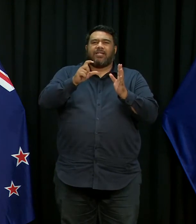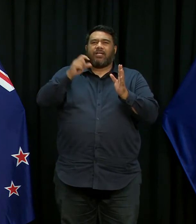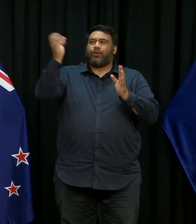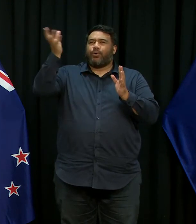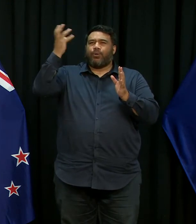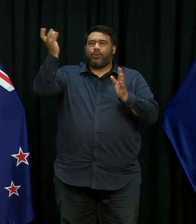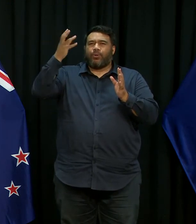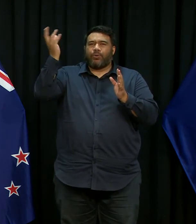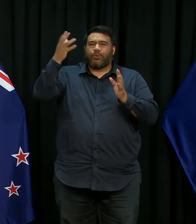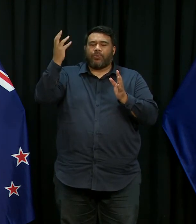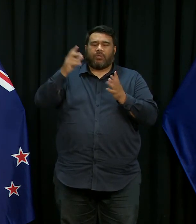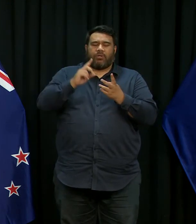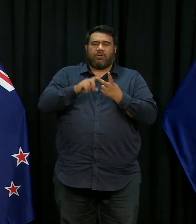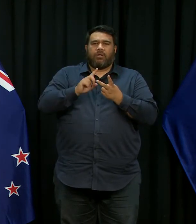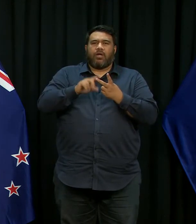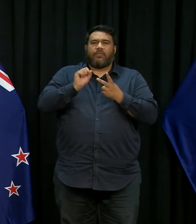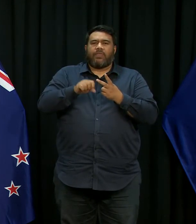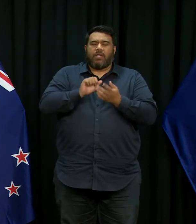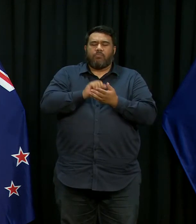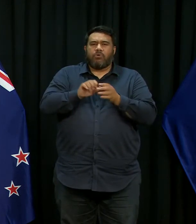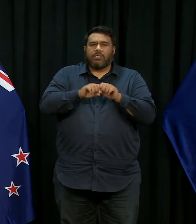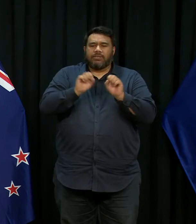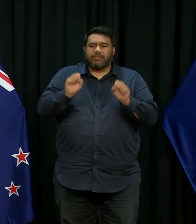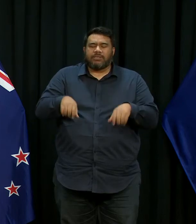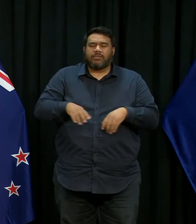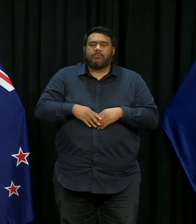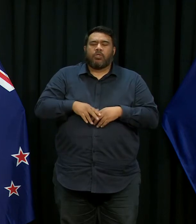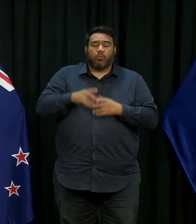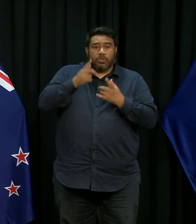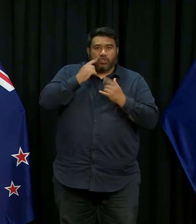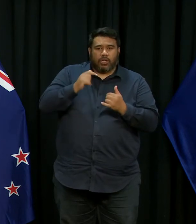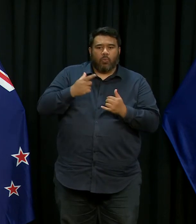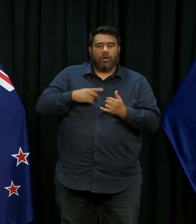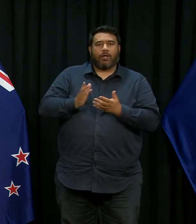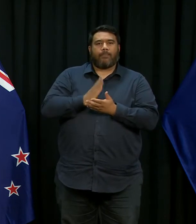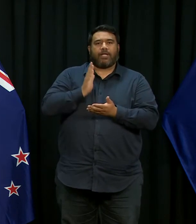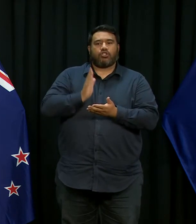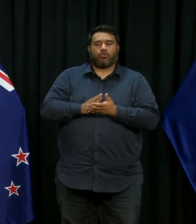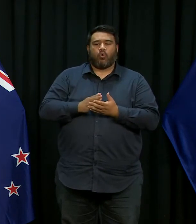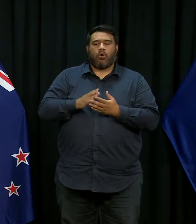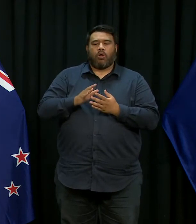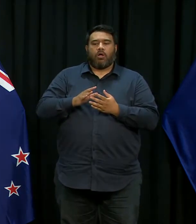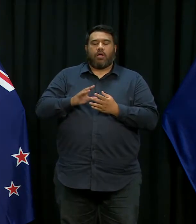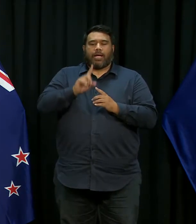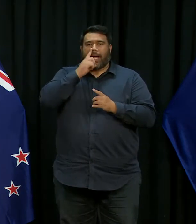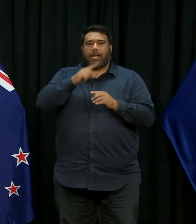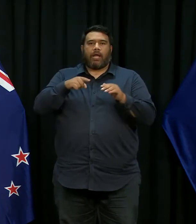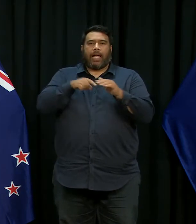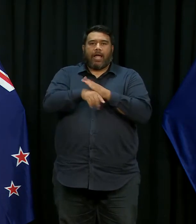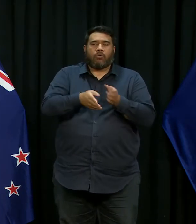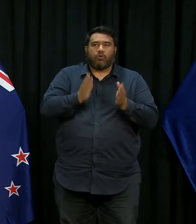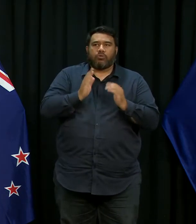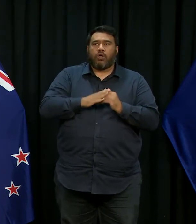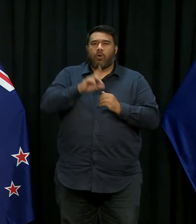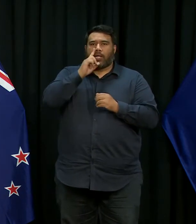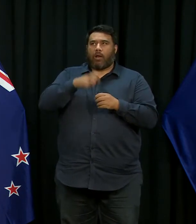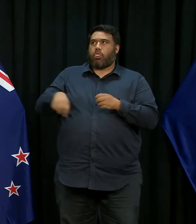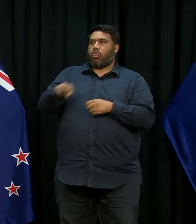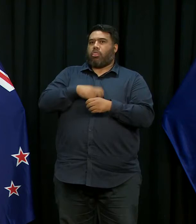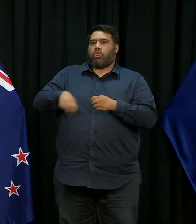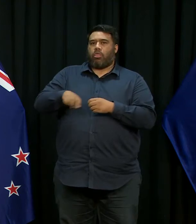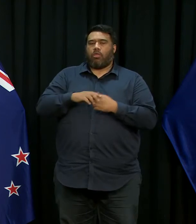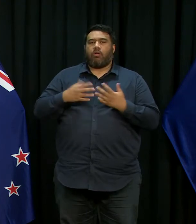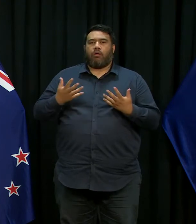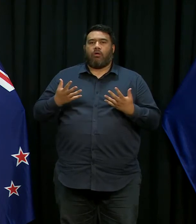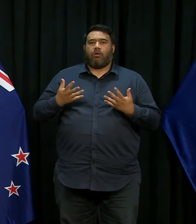who previously may have moved a little more freely for exercise. All of that is part of our tightening up of our